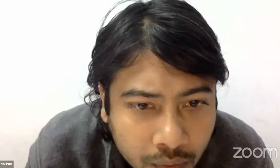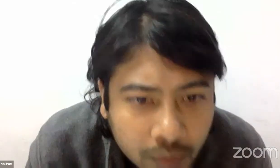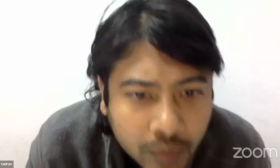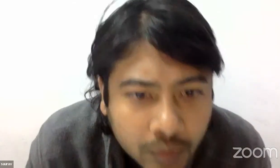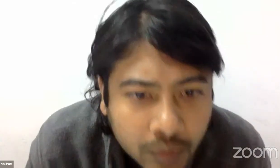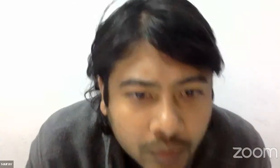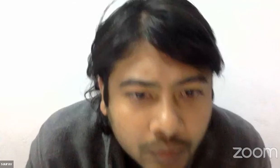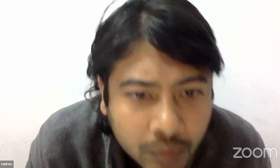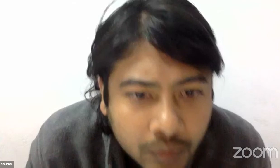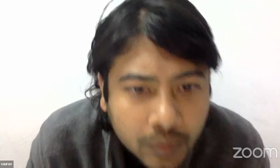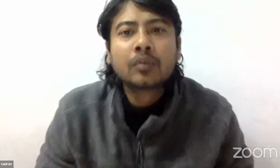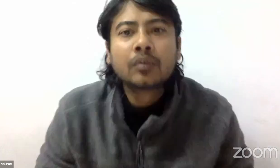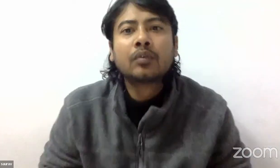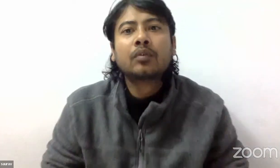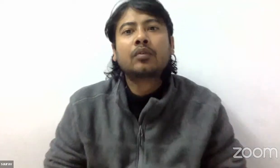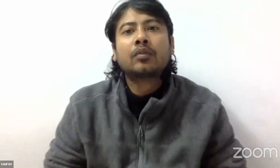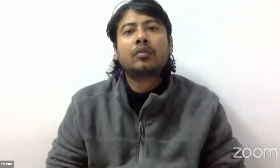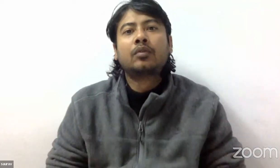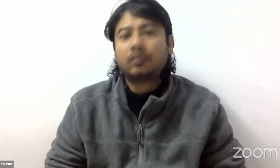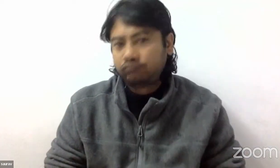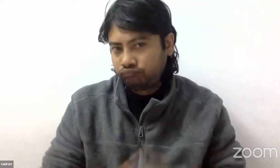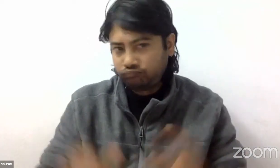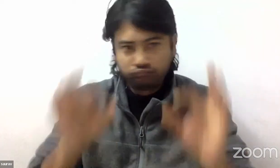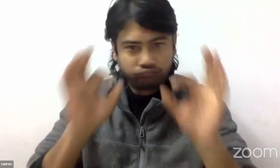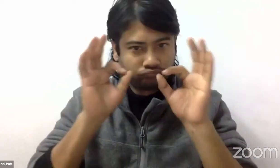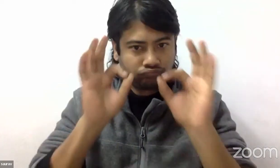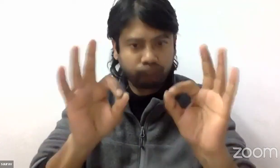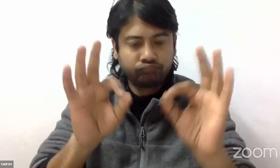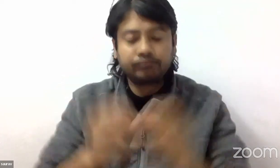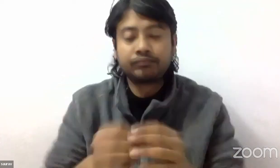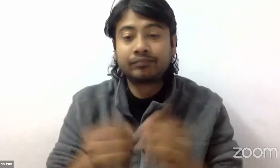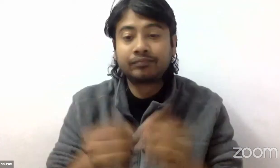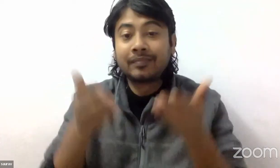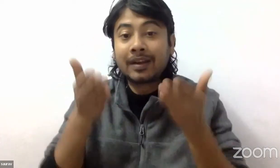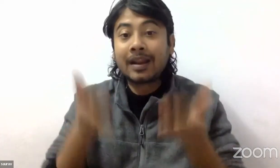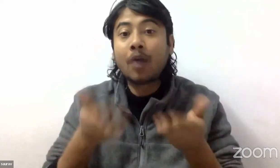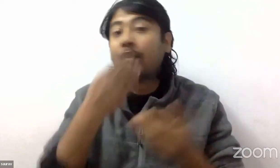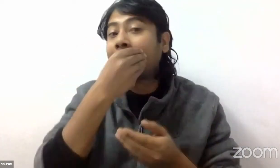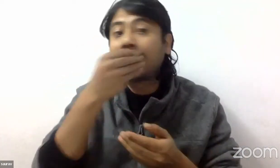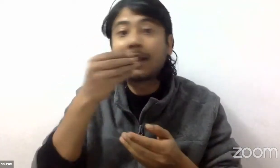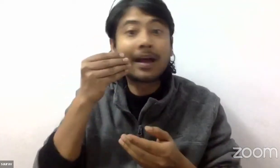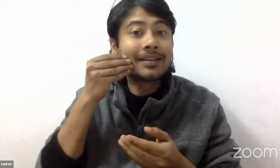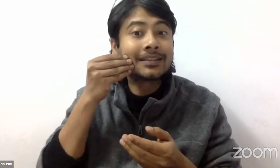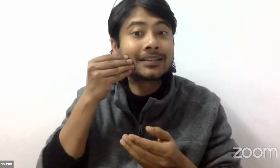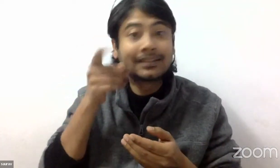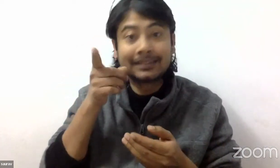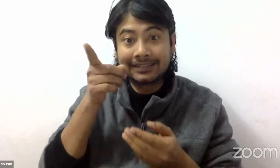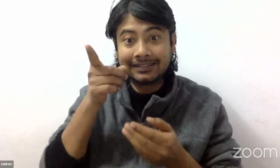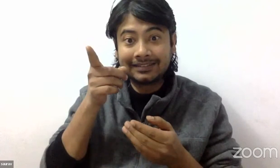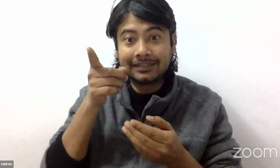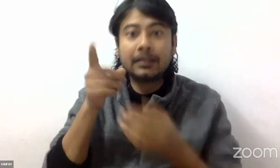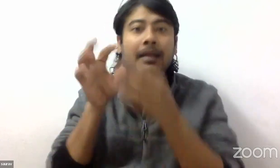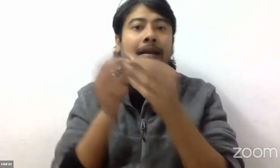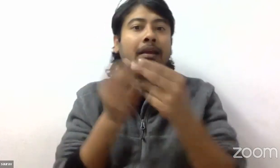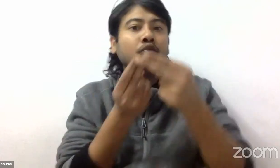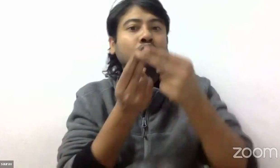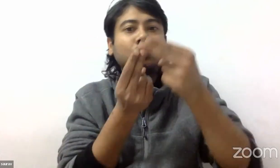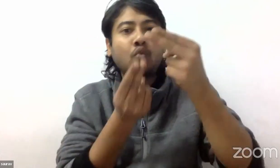So here now we are going to discuss the story of Ekadashi, why we do observe Ekadashi, and what is the story behind